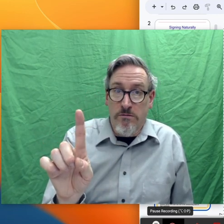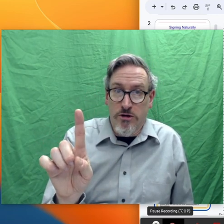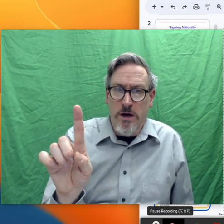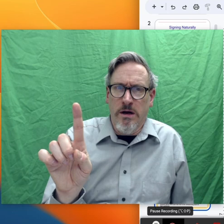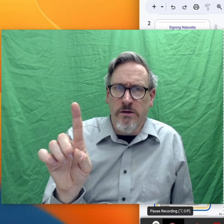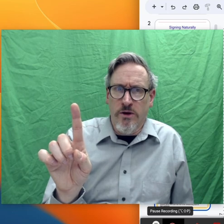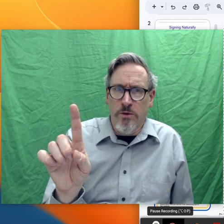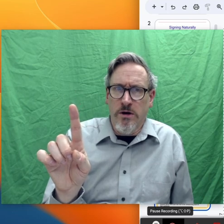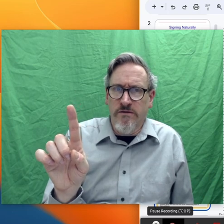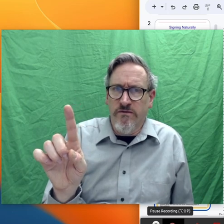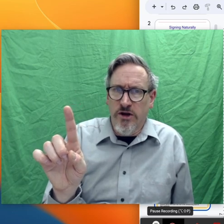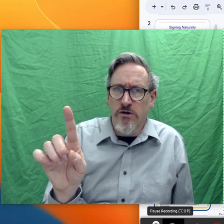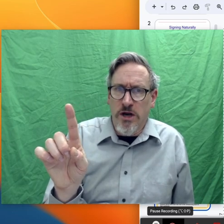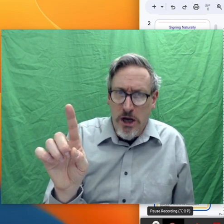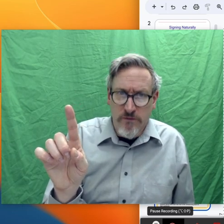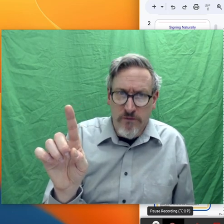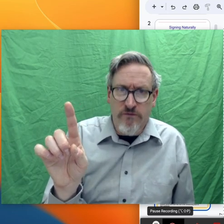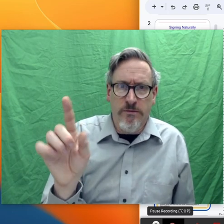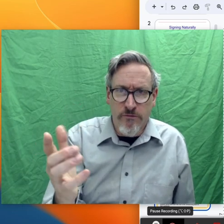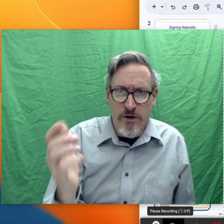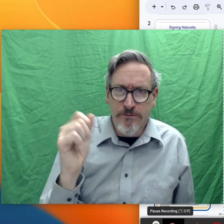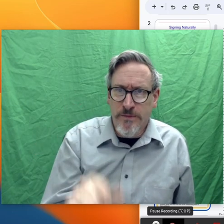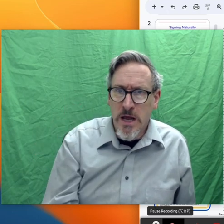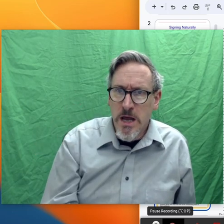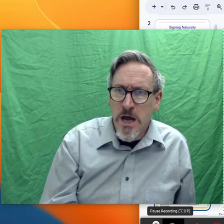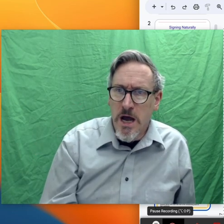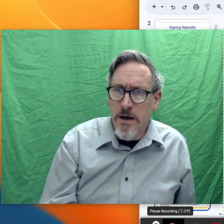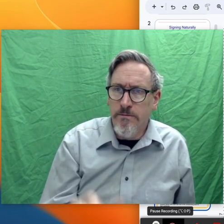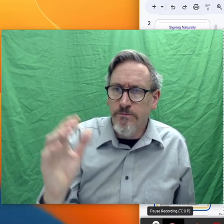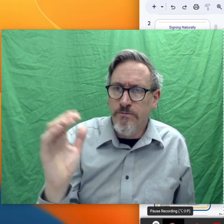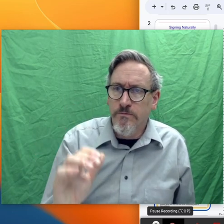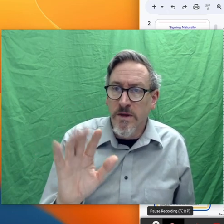1941. A day that will live in infamy.